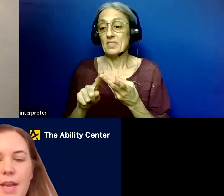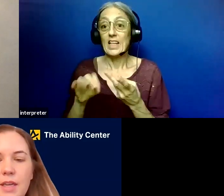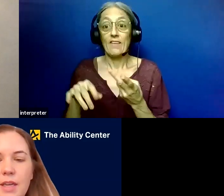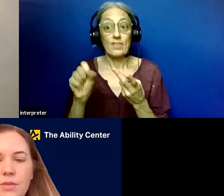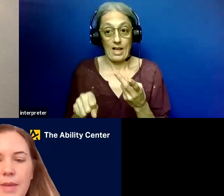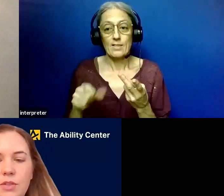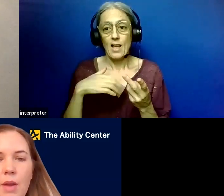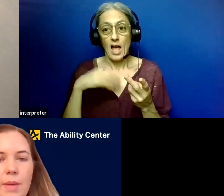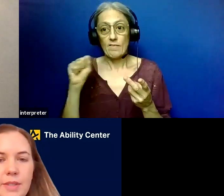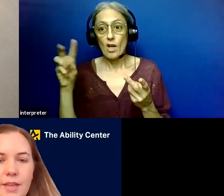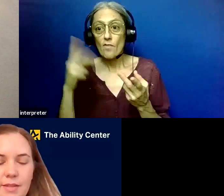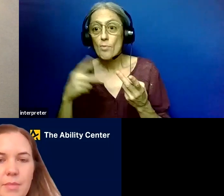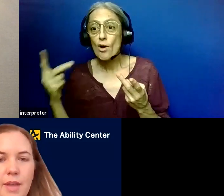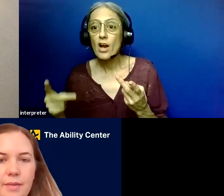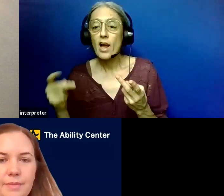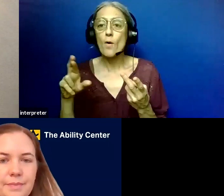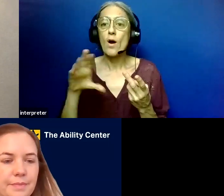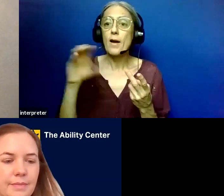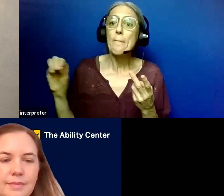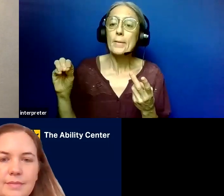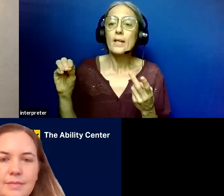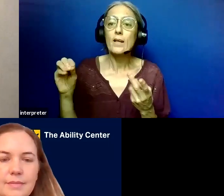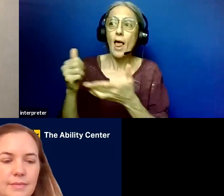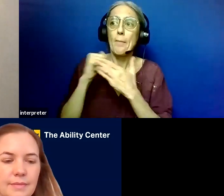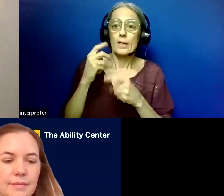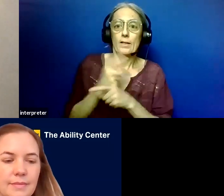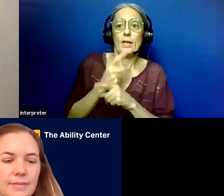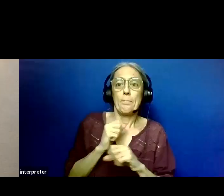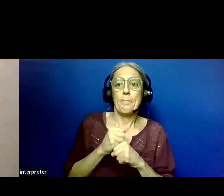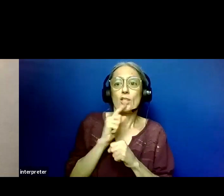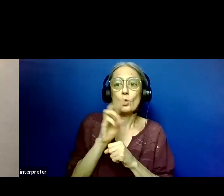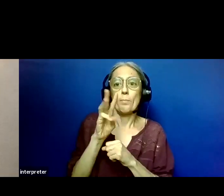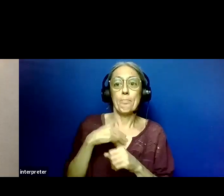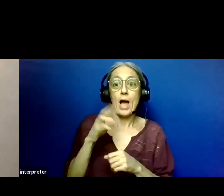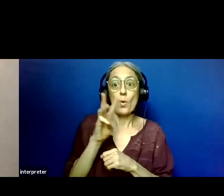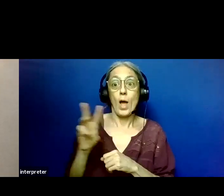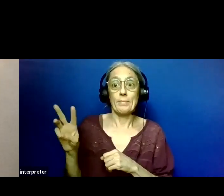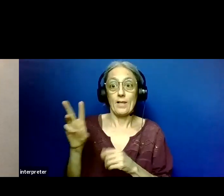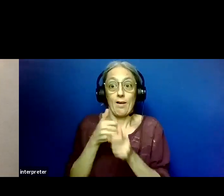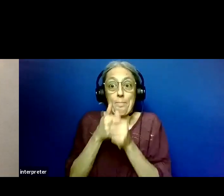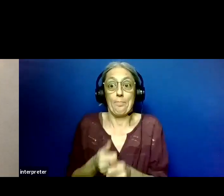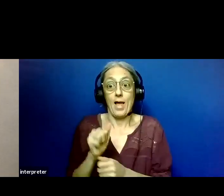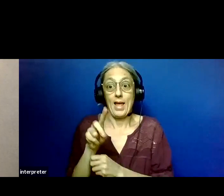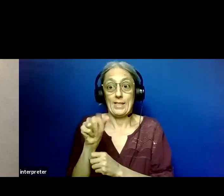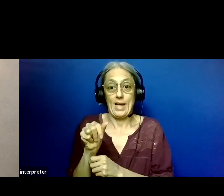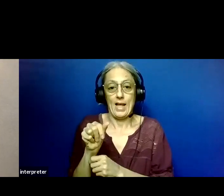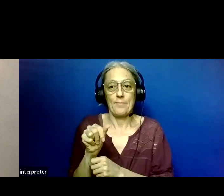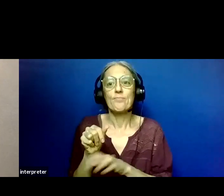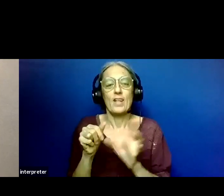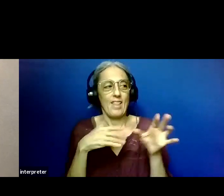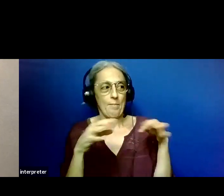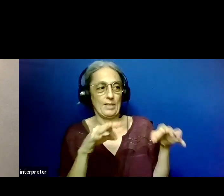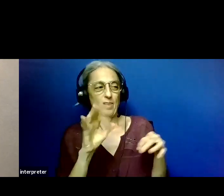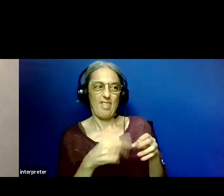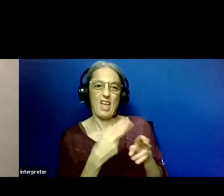companies that I can use to make sure my website is compliant? let me touch on that very quickly, because the websites do need to